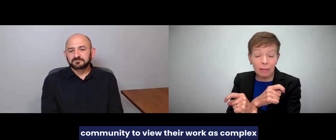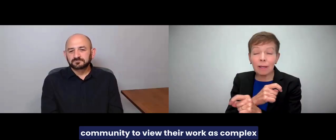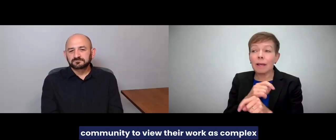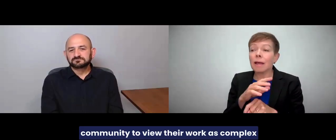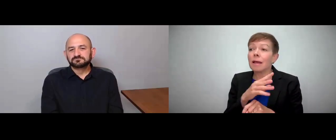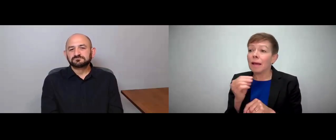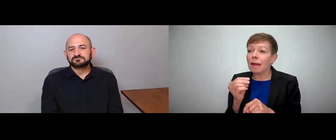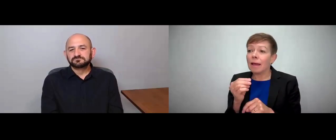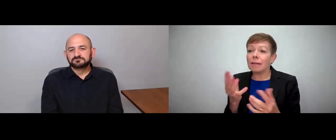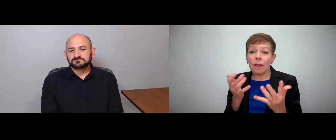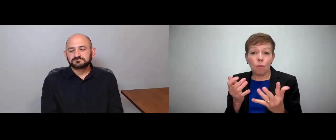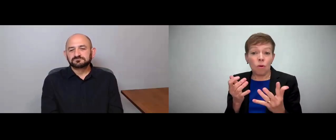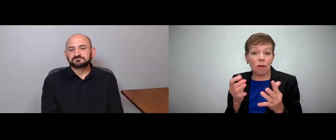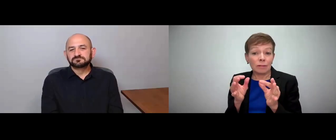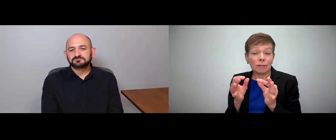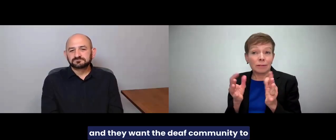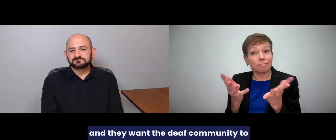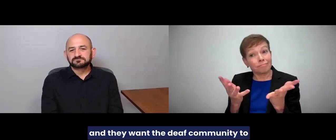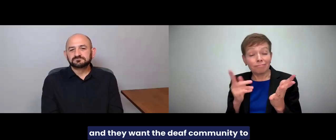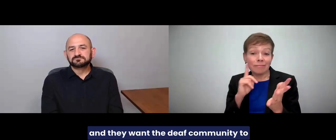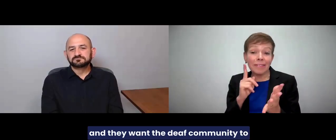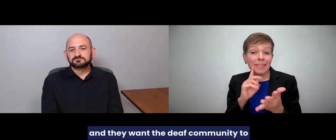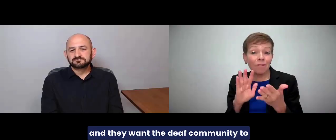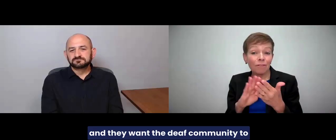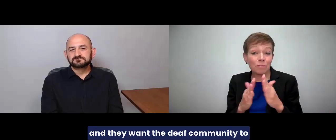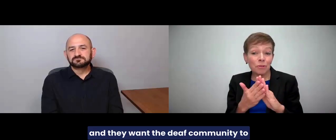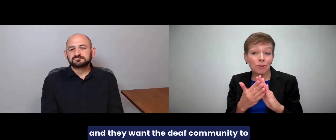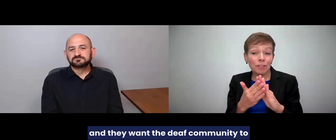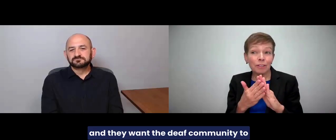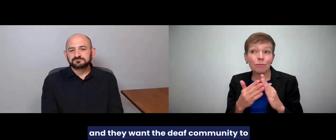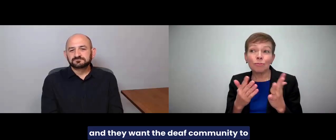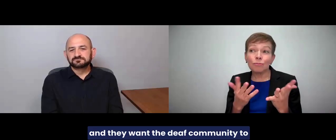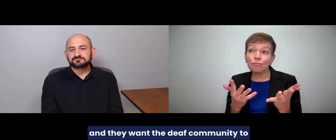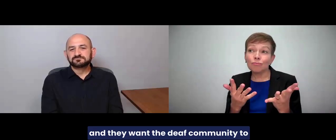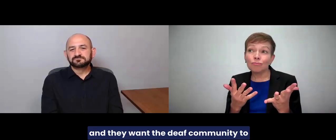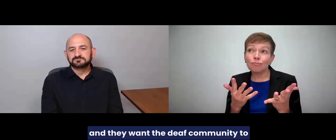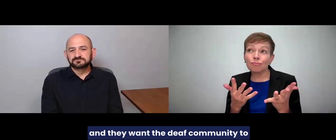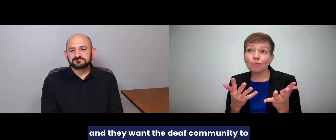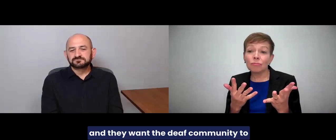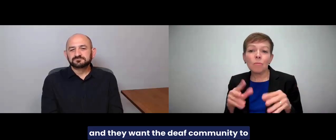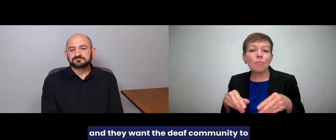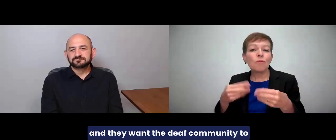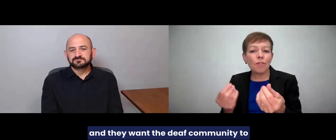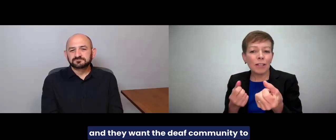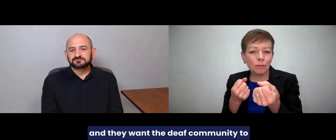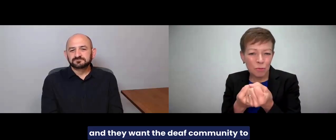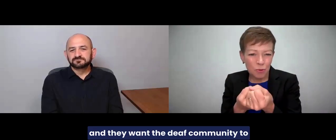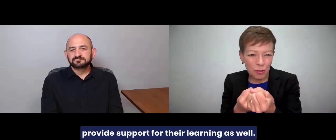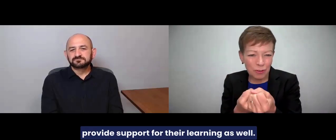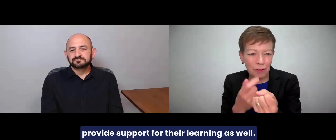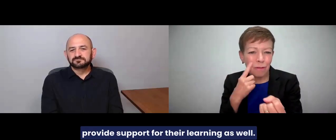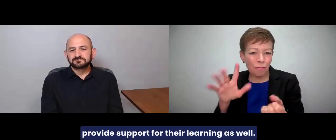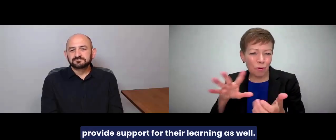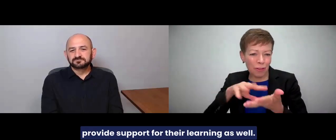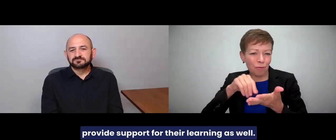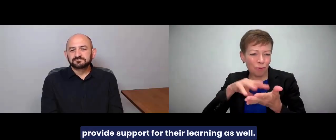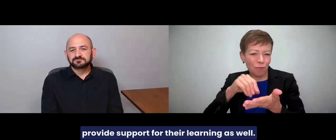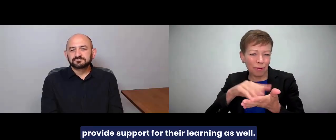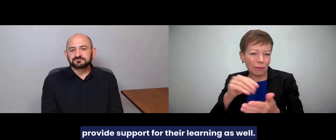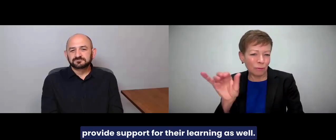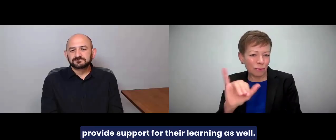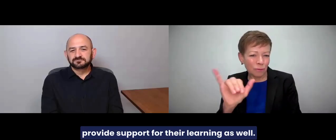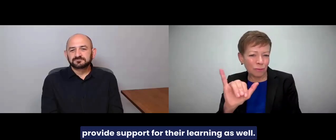as complex. And they want the deaf community to provide